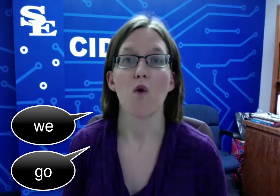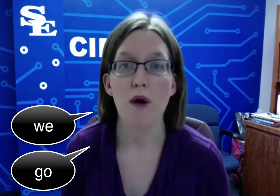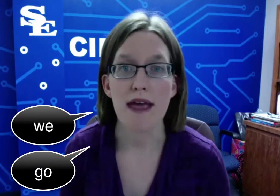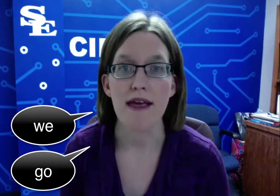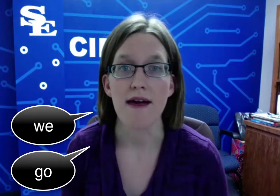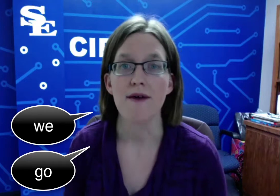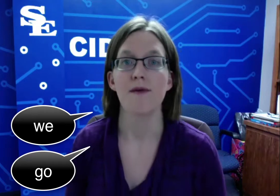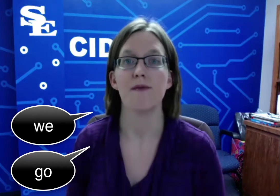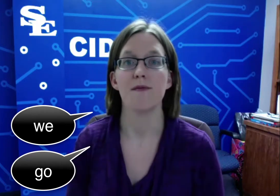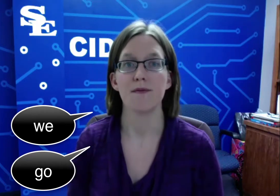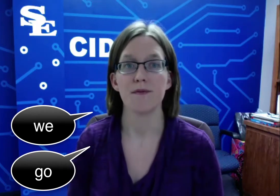We